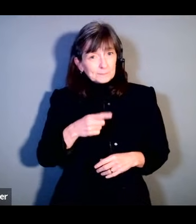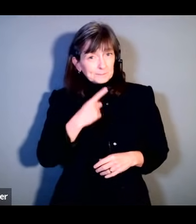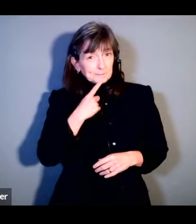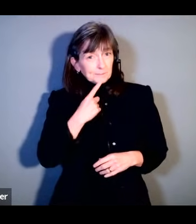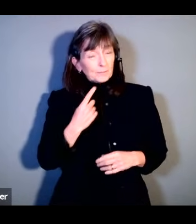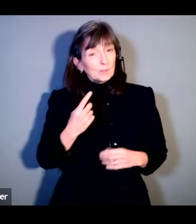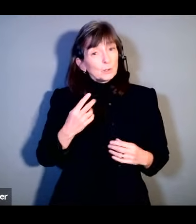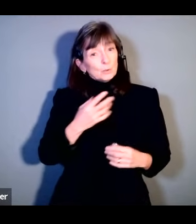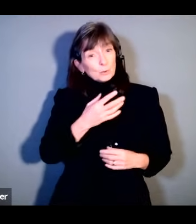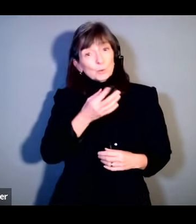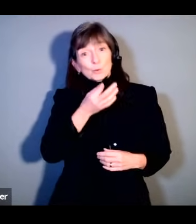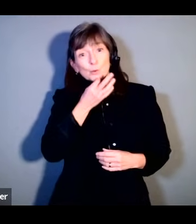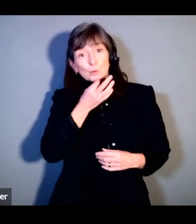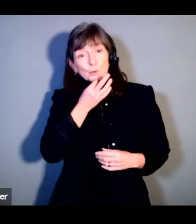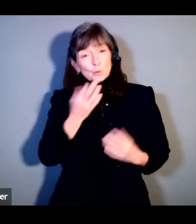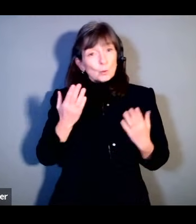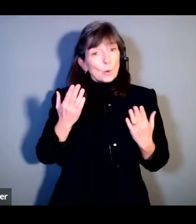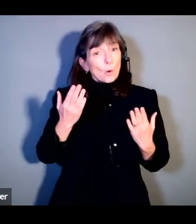getting the